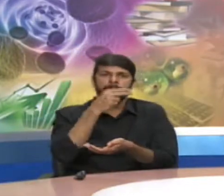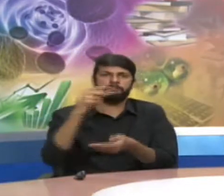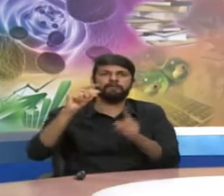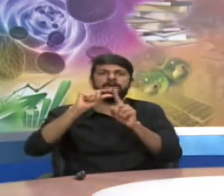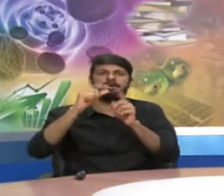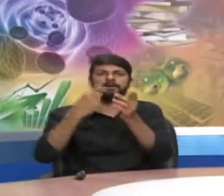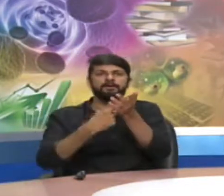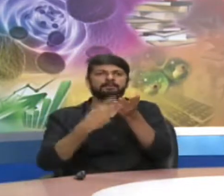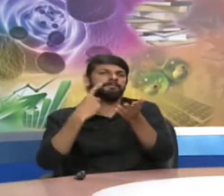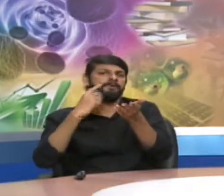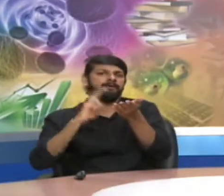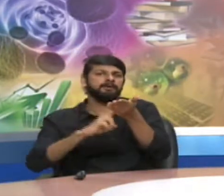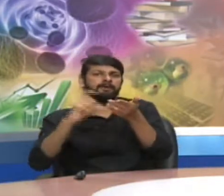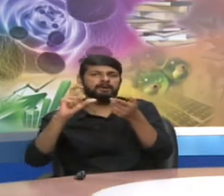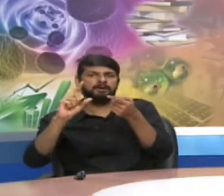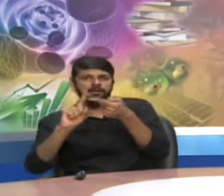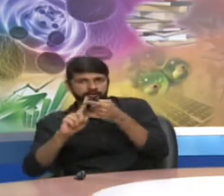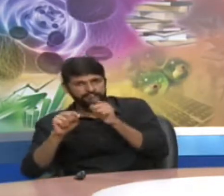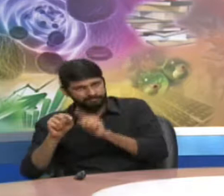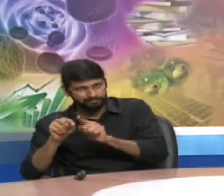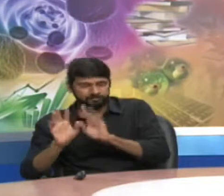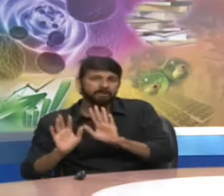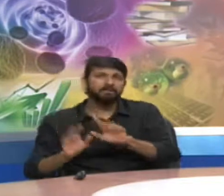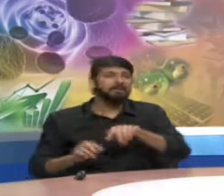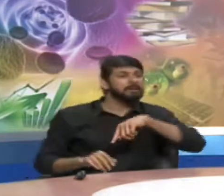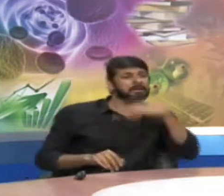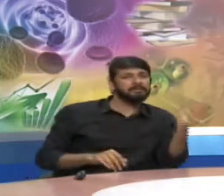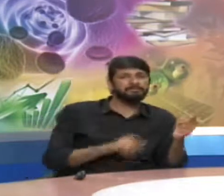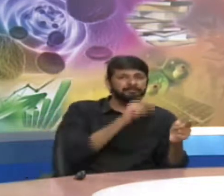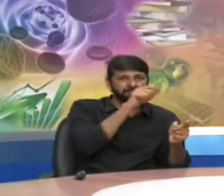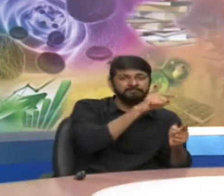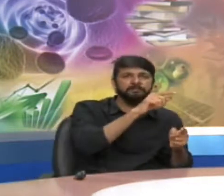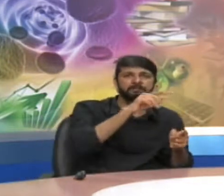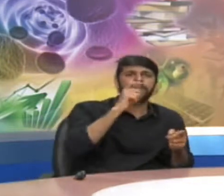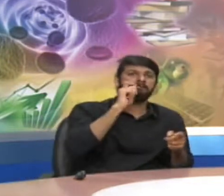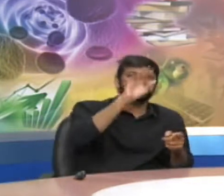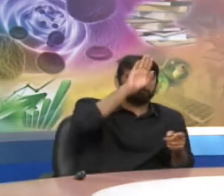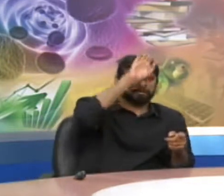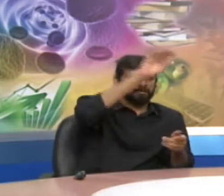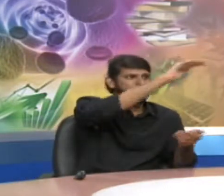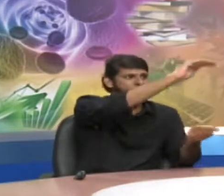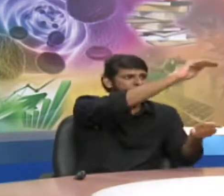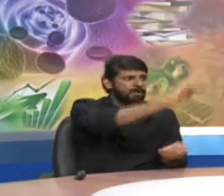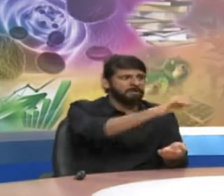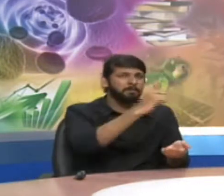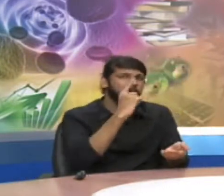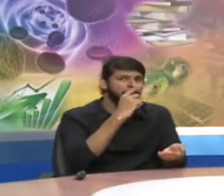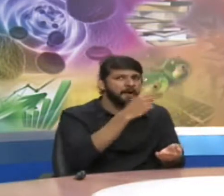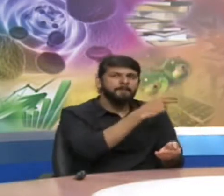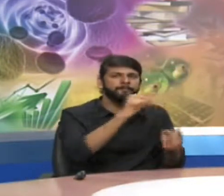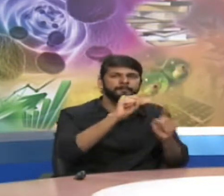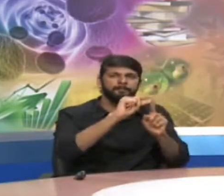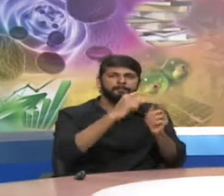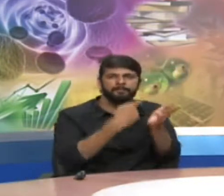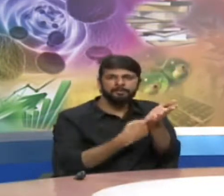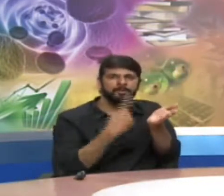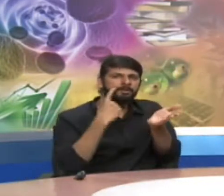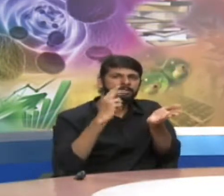princess. So the prince is the son of the king and the princess is the wife of the